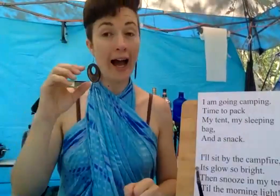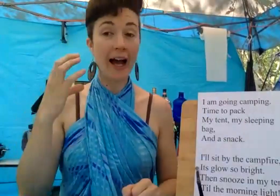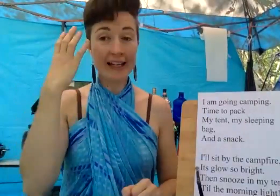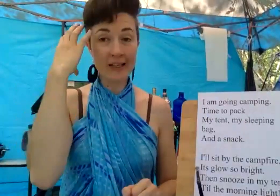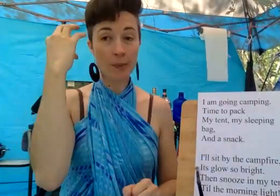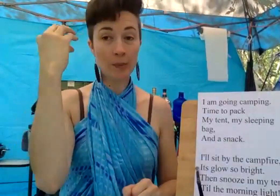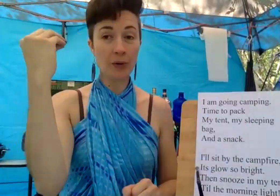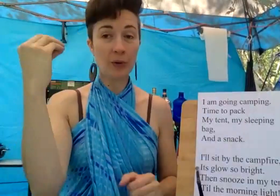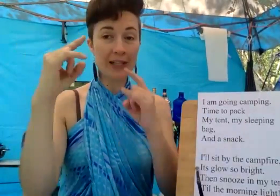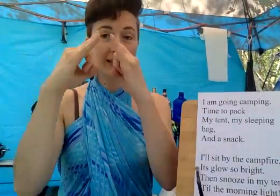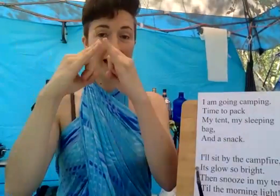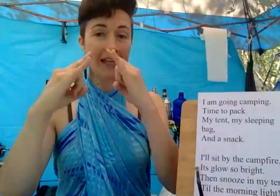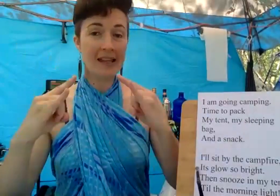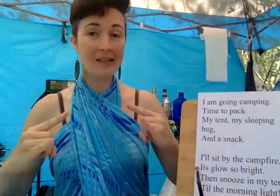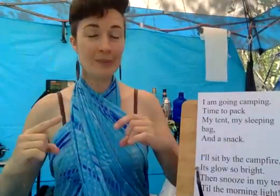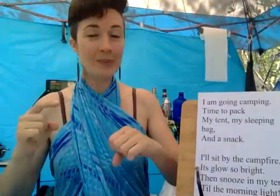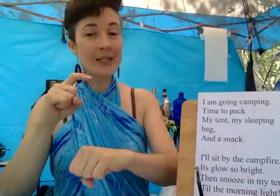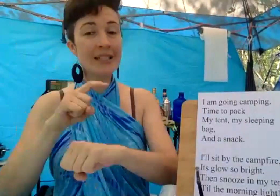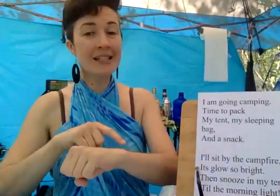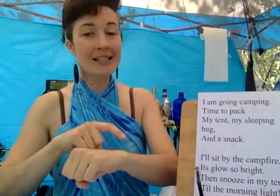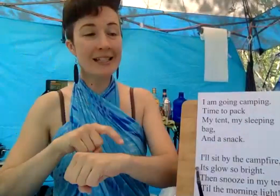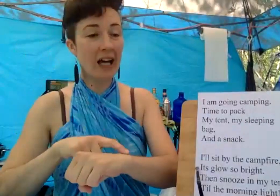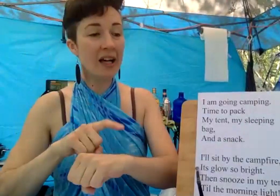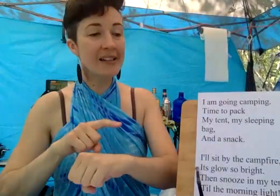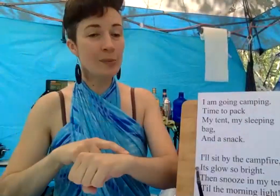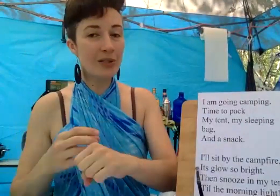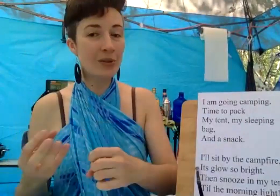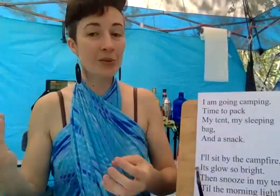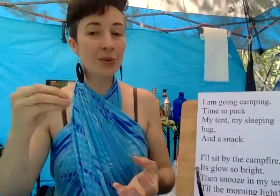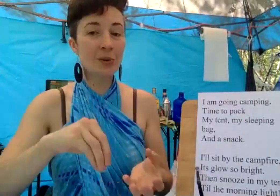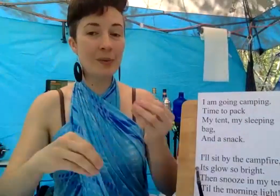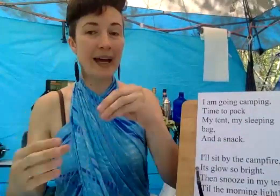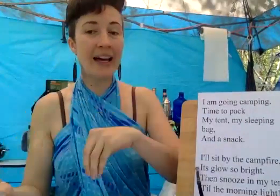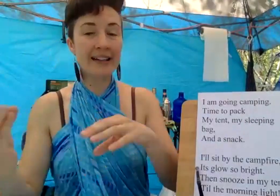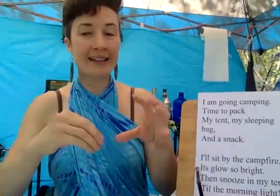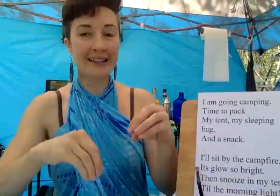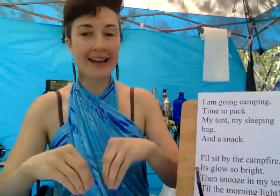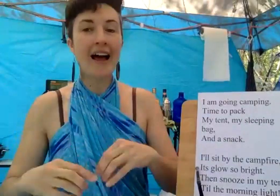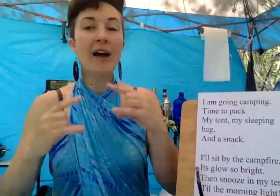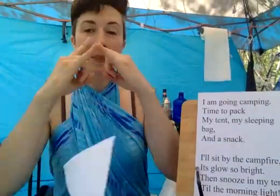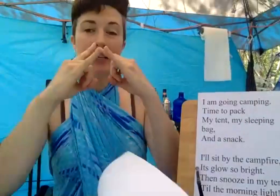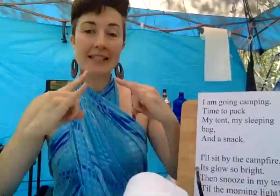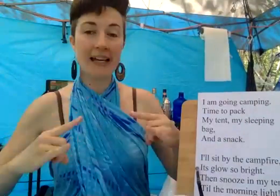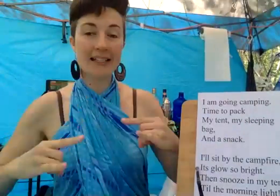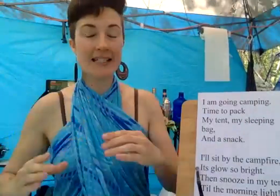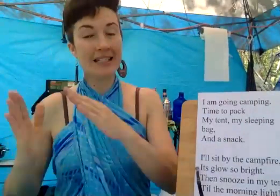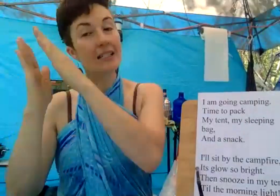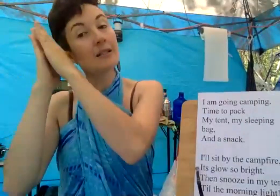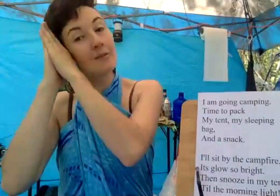I am going camping, time to pack my tent,